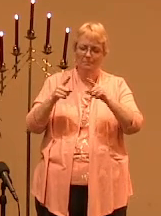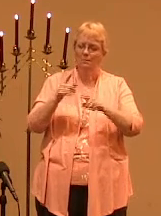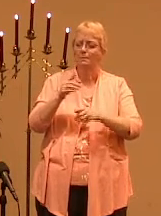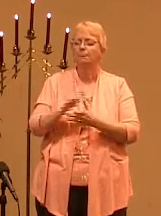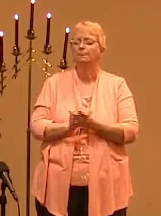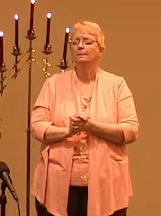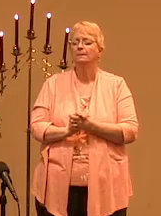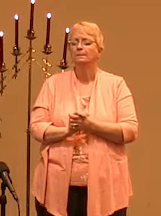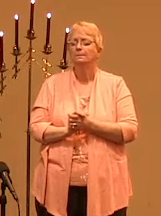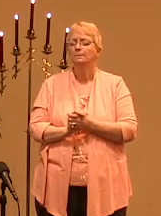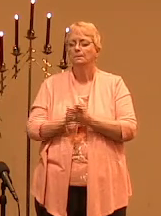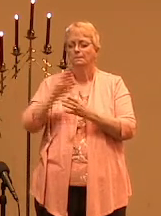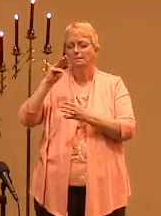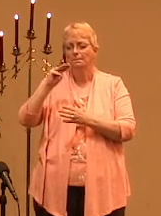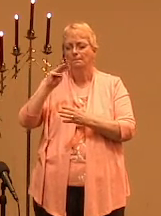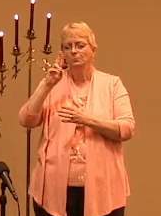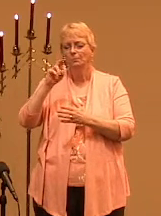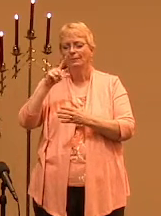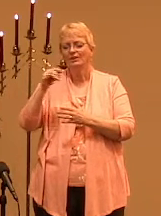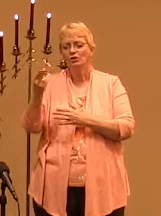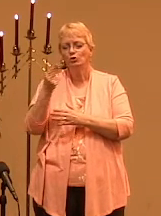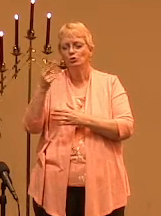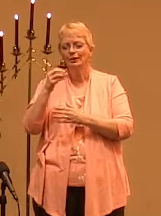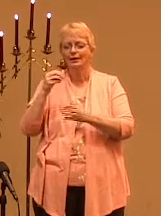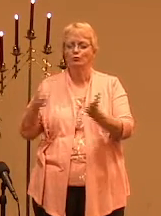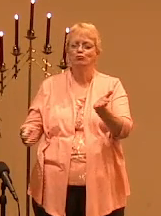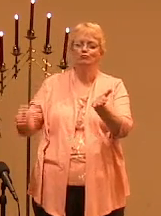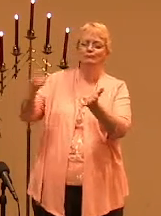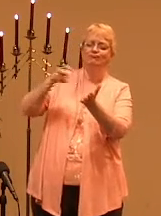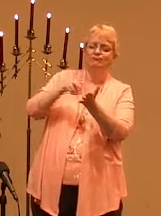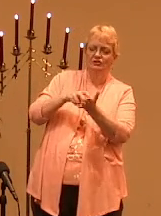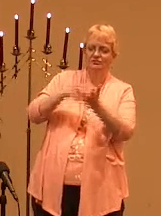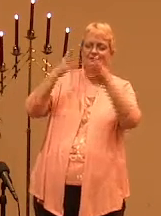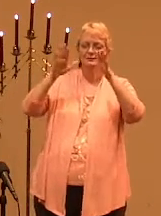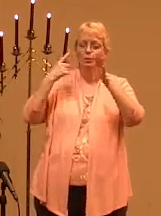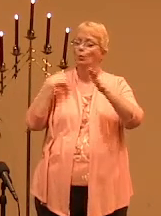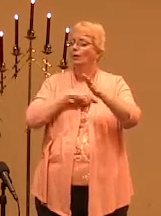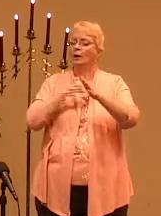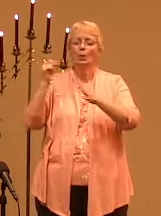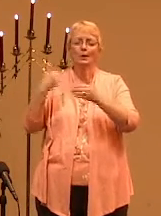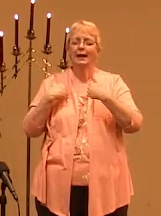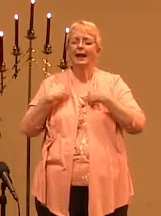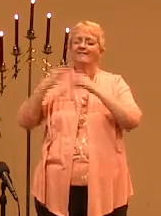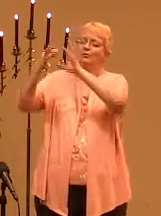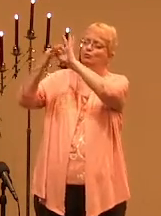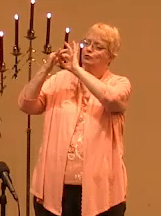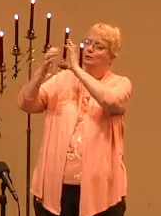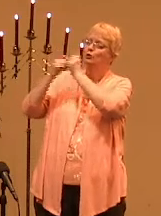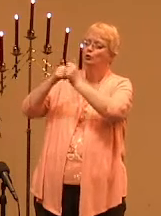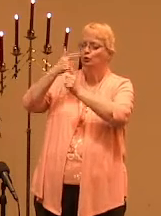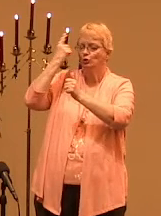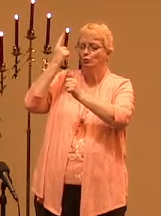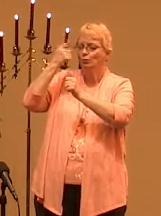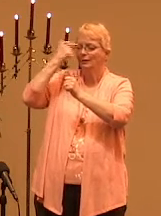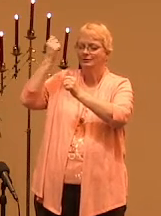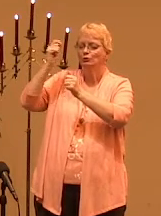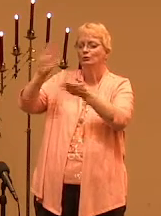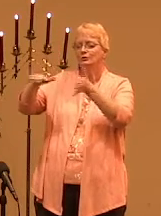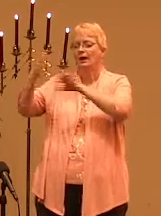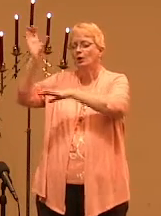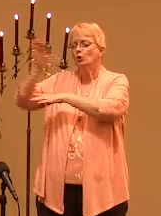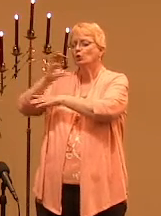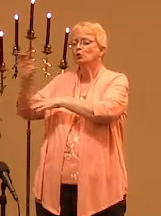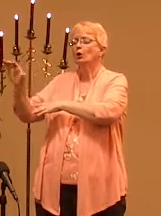Maundy Thursday and Resurrection Sunday. And we know that we can only have that relationship because you went to the cross for us. You died on the cross for us.